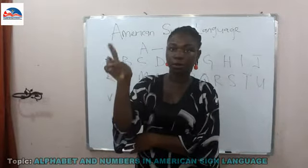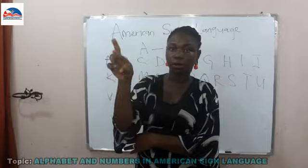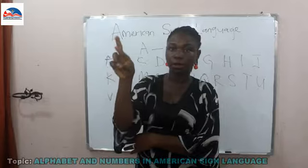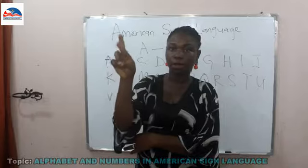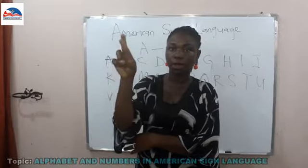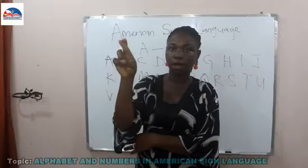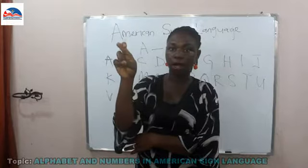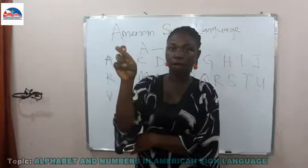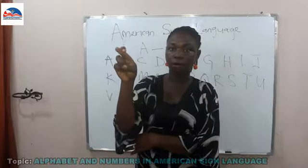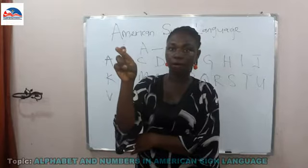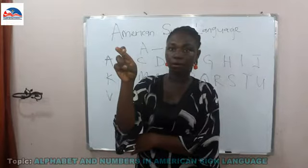and your R.